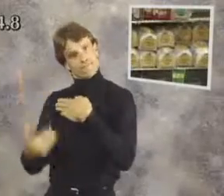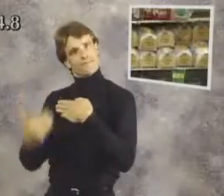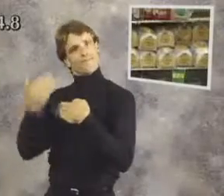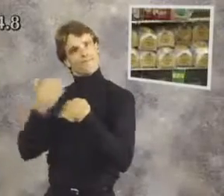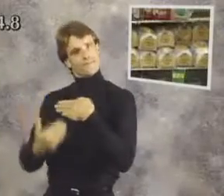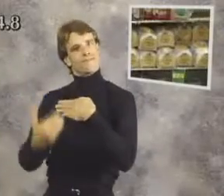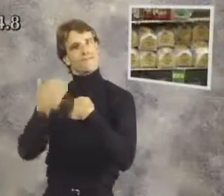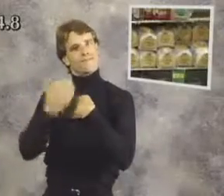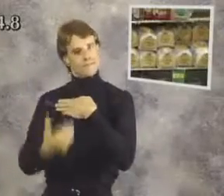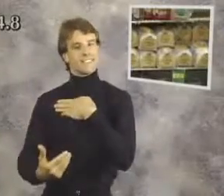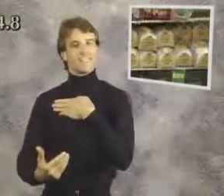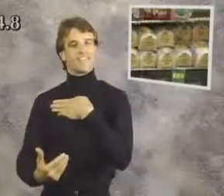Bread.